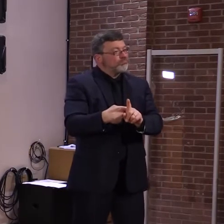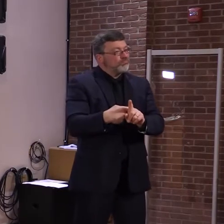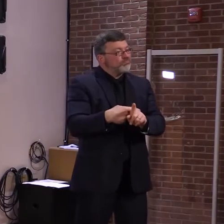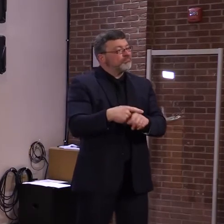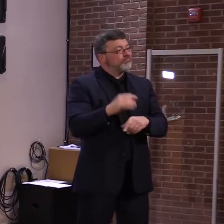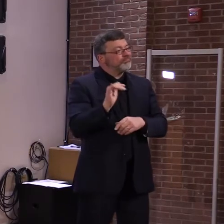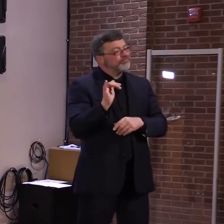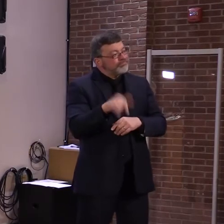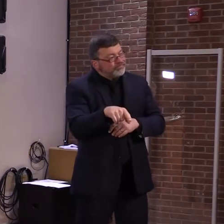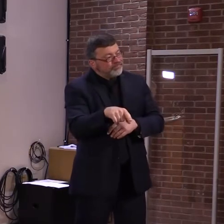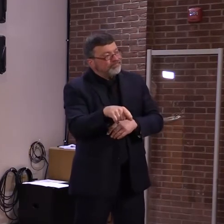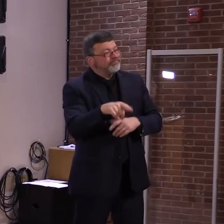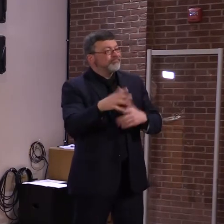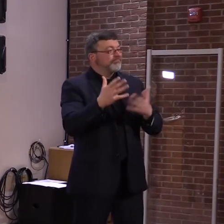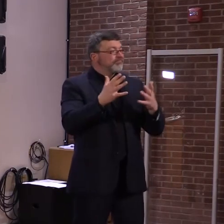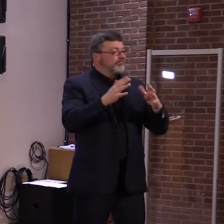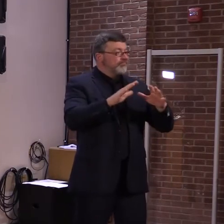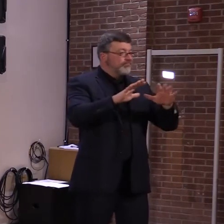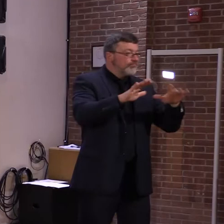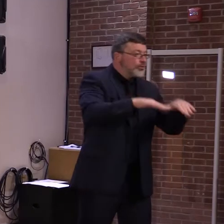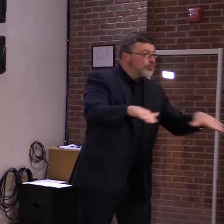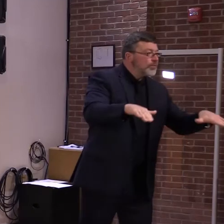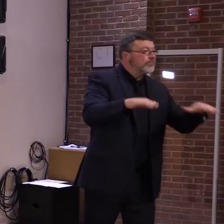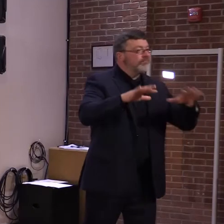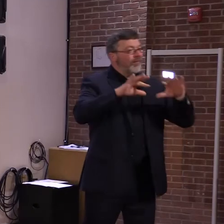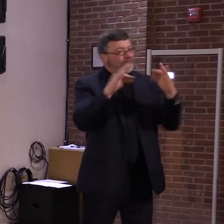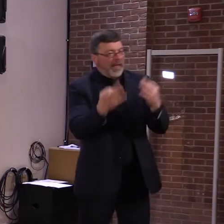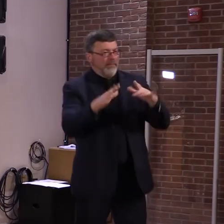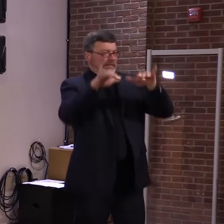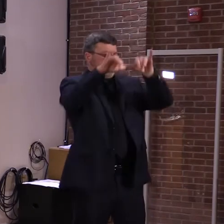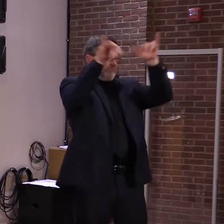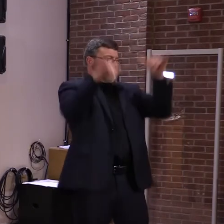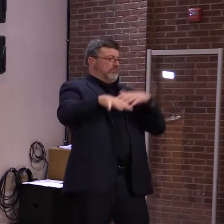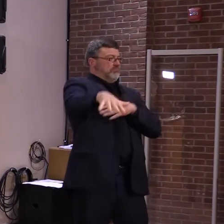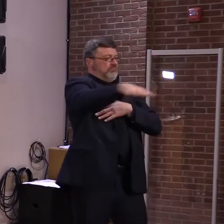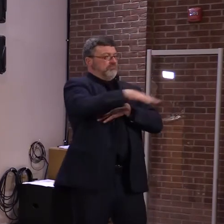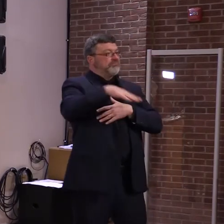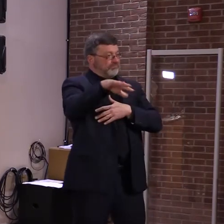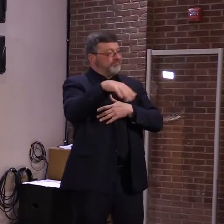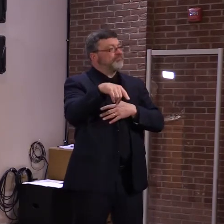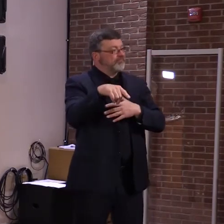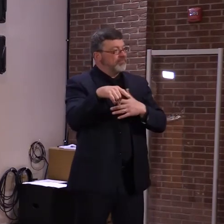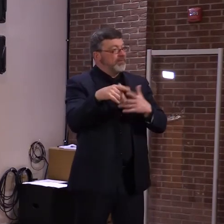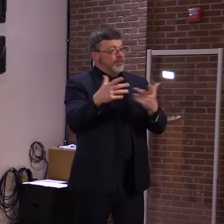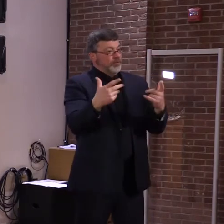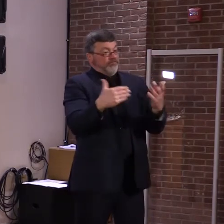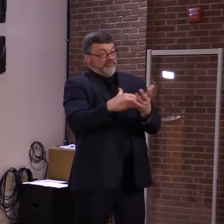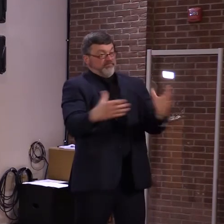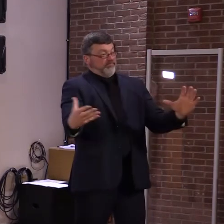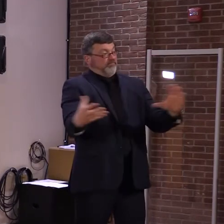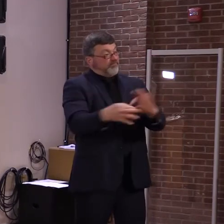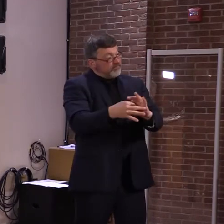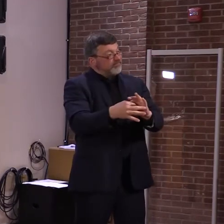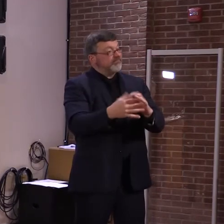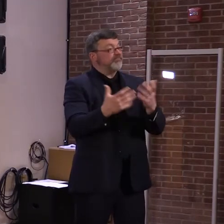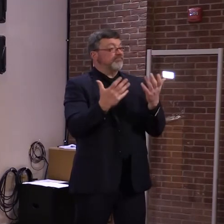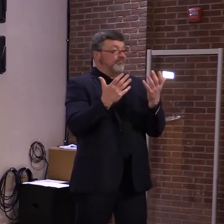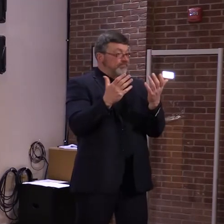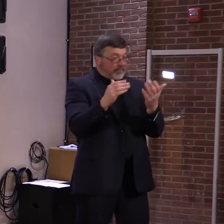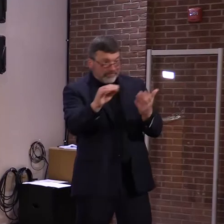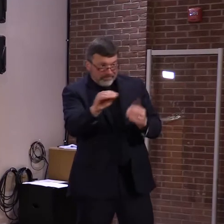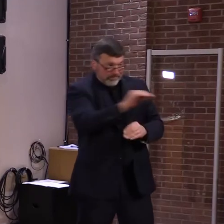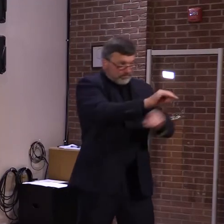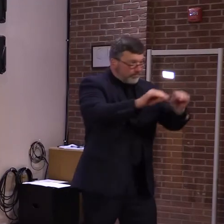reunite with their families. Young people in foster care have been particularly impacted by COVID-19.